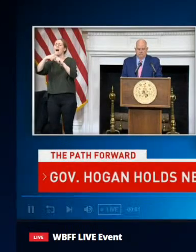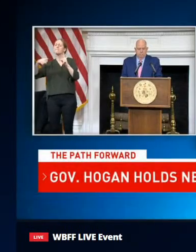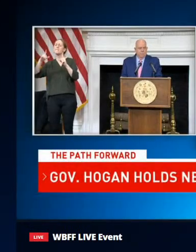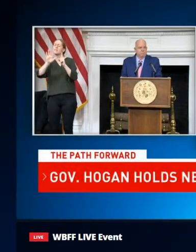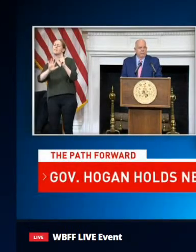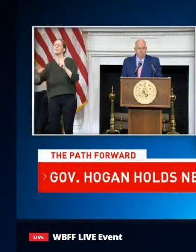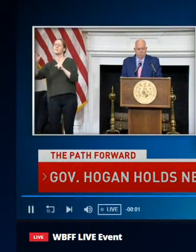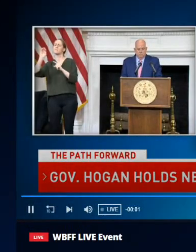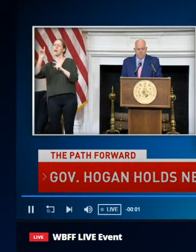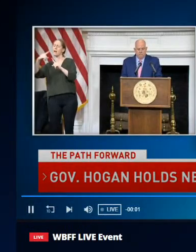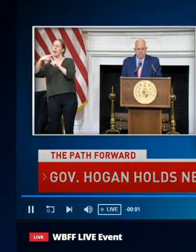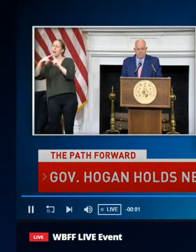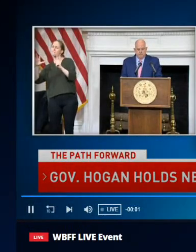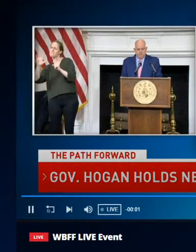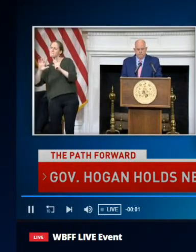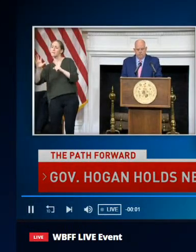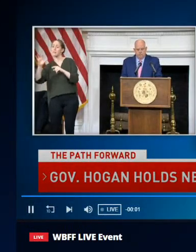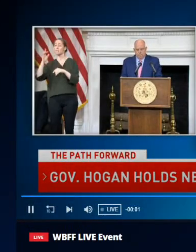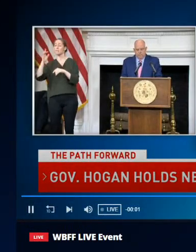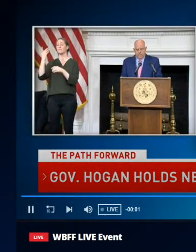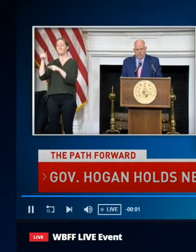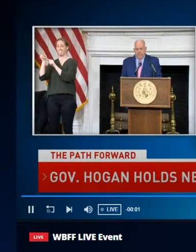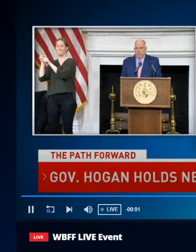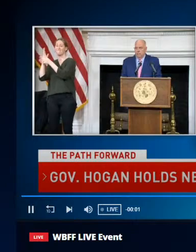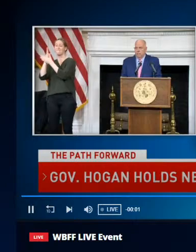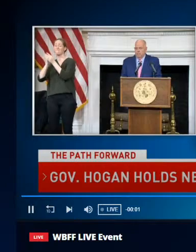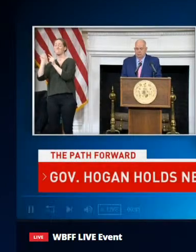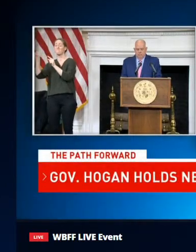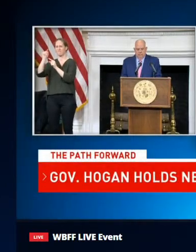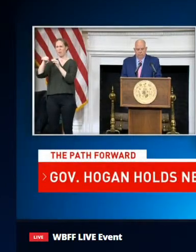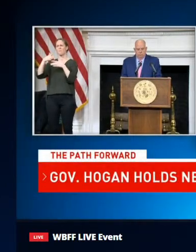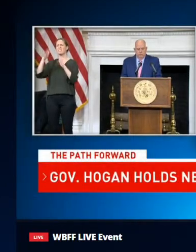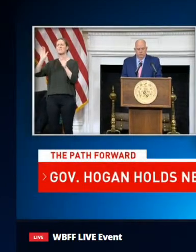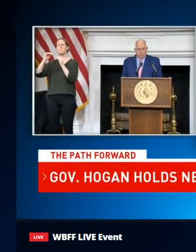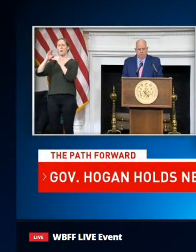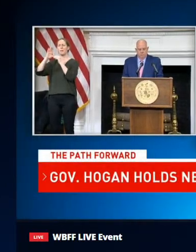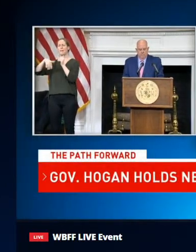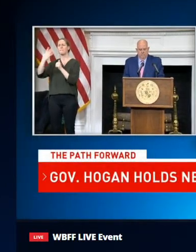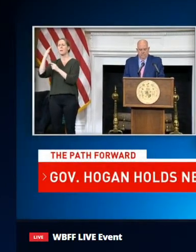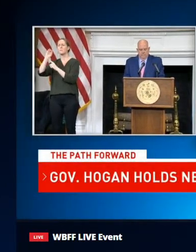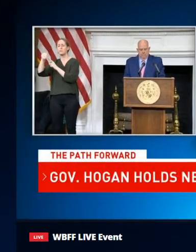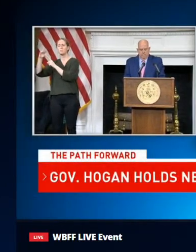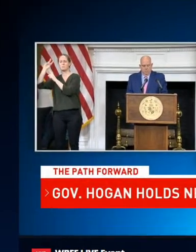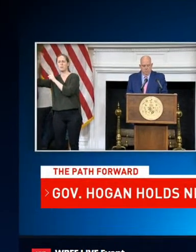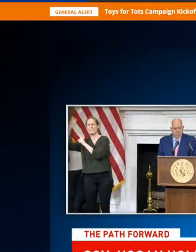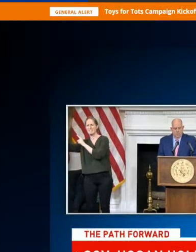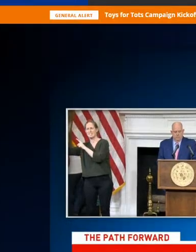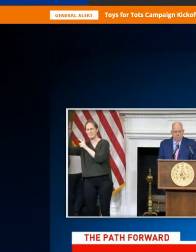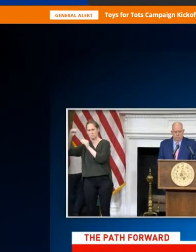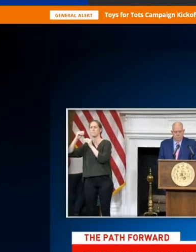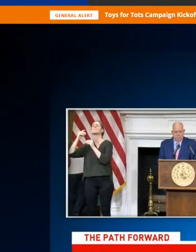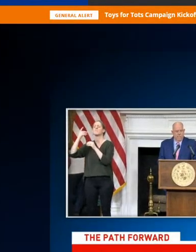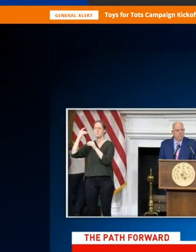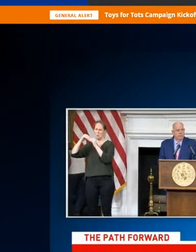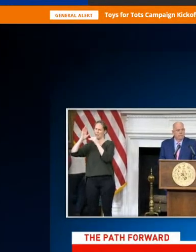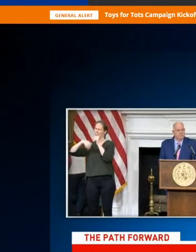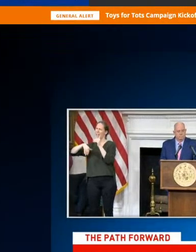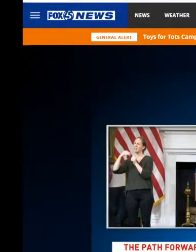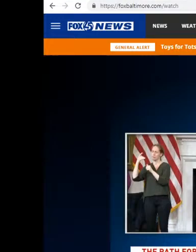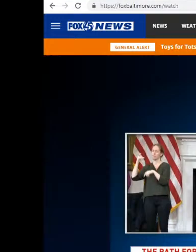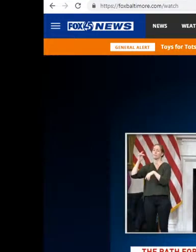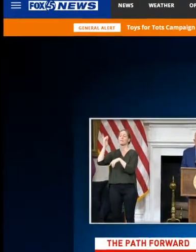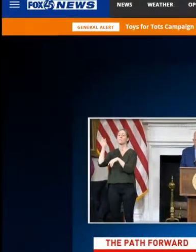rates above 5%, including Allegheny, Anne Arundel, Baltimore City, Baltimore